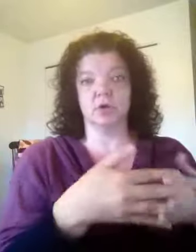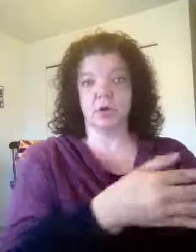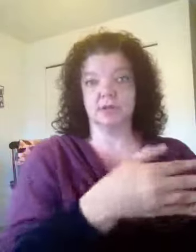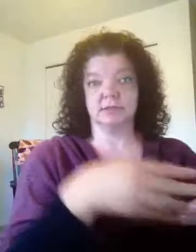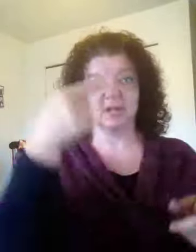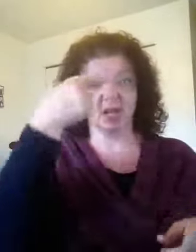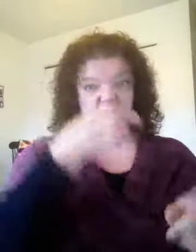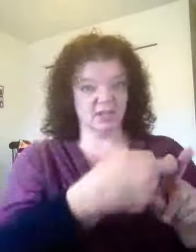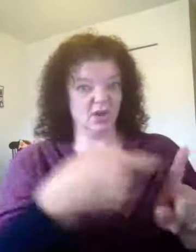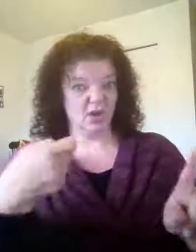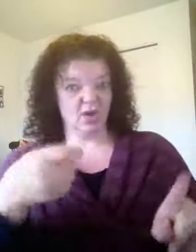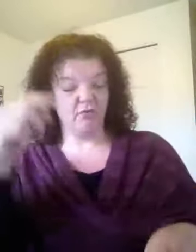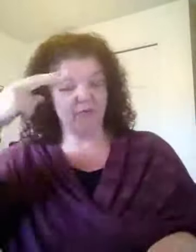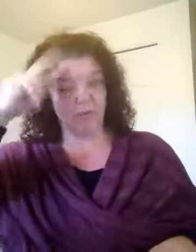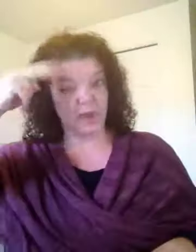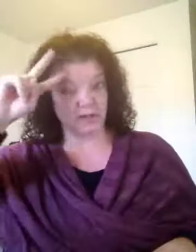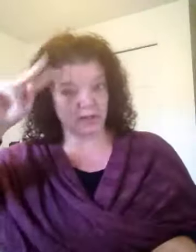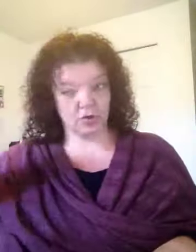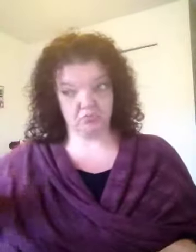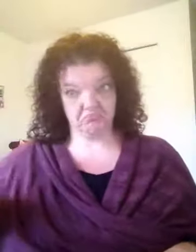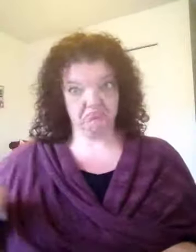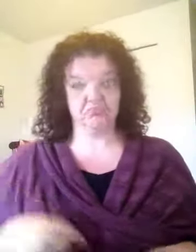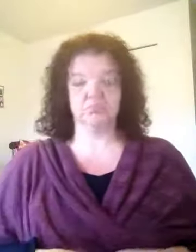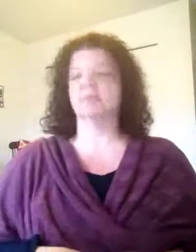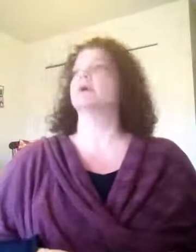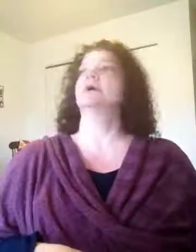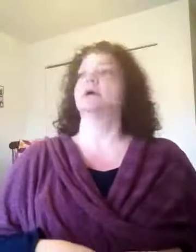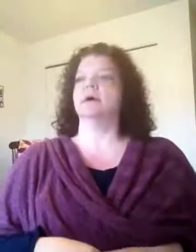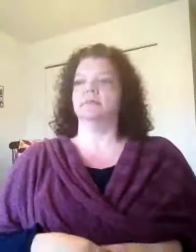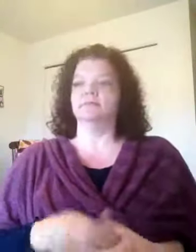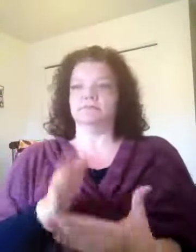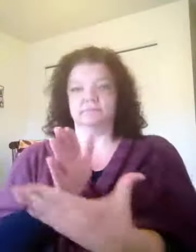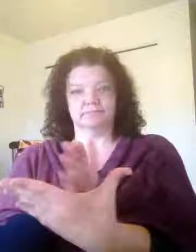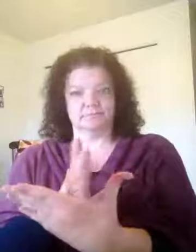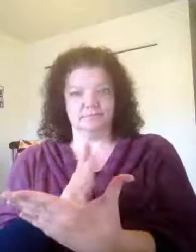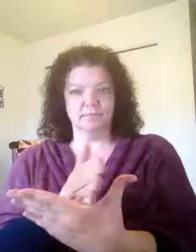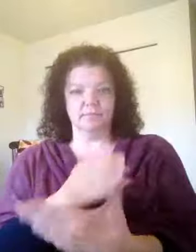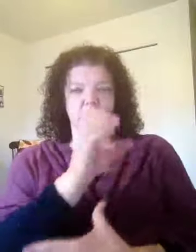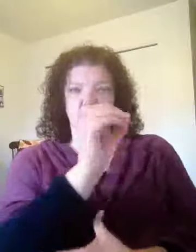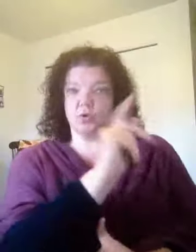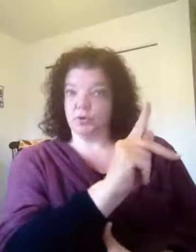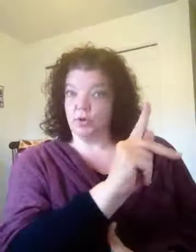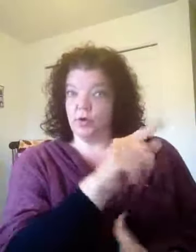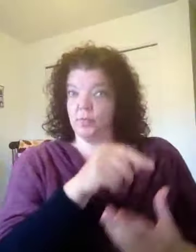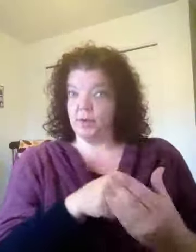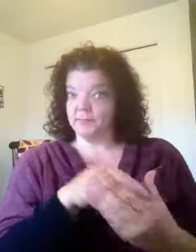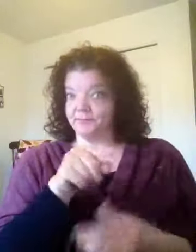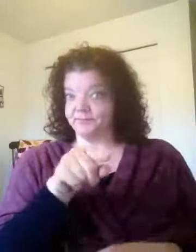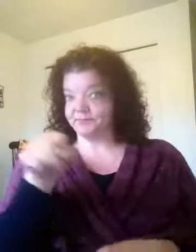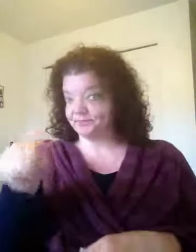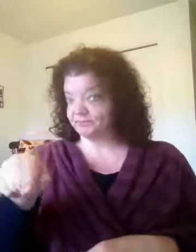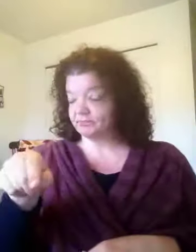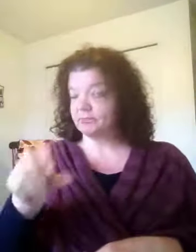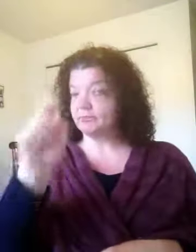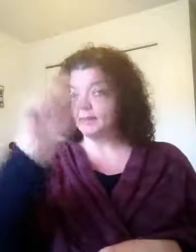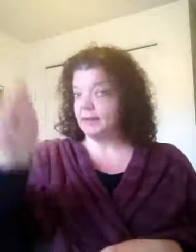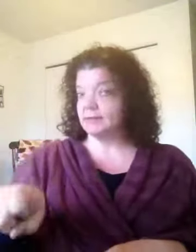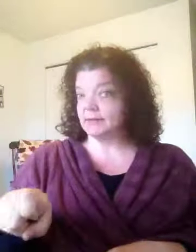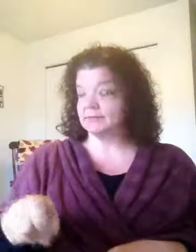were, Kylie. This is between Oklahoma and Texas. The Red River. Okay, we've talked about that before when we travel and go across the bridge.